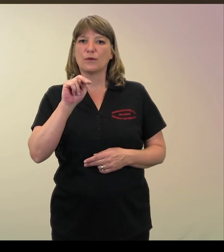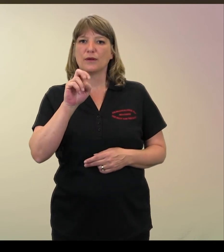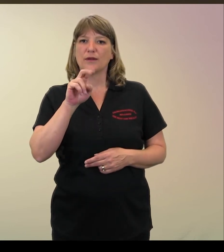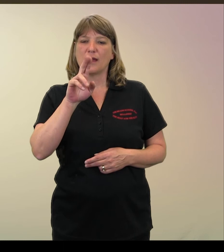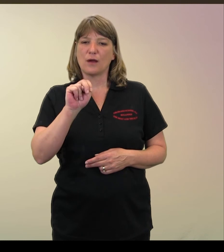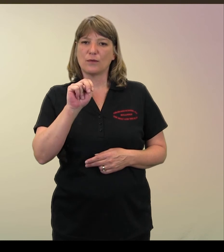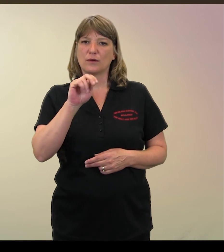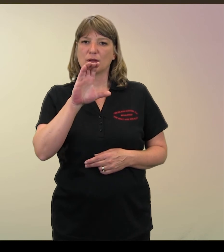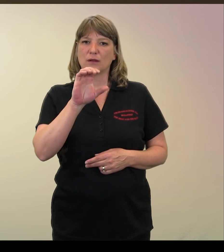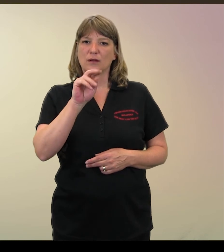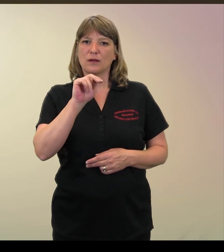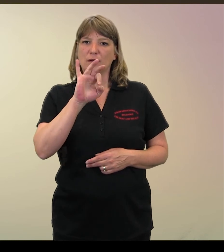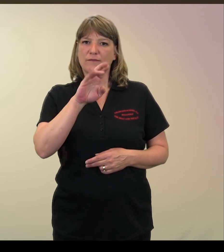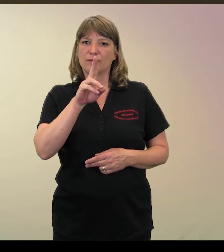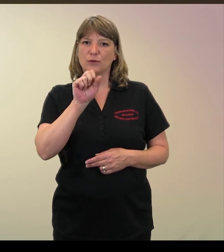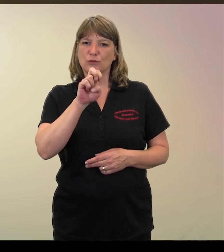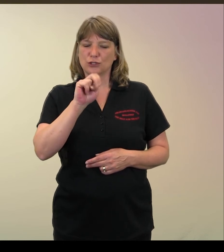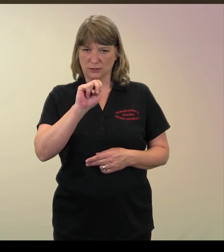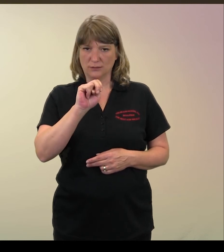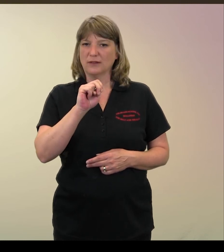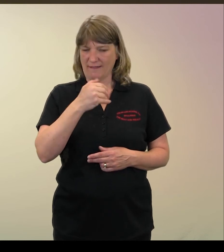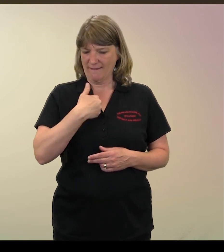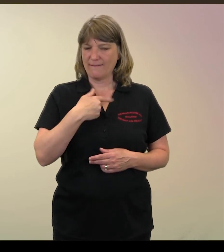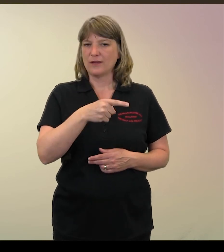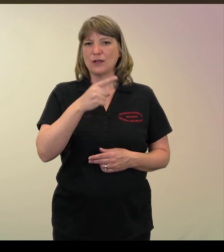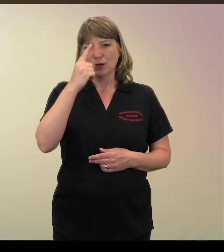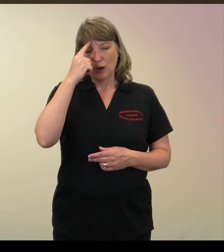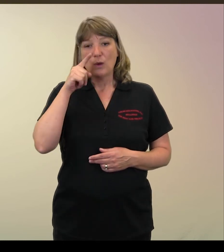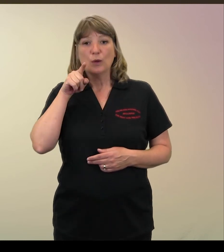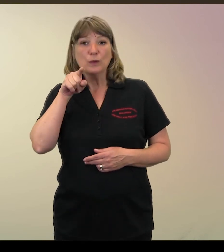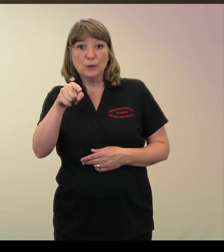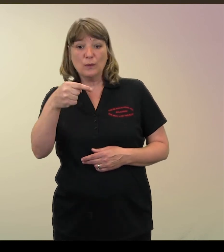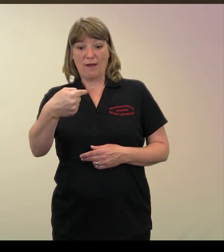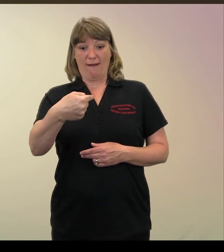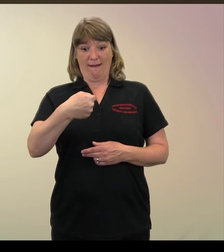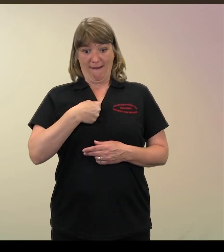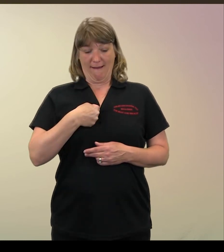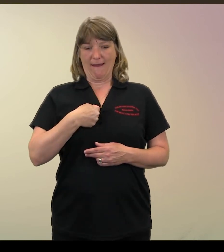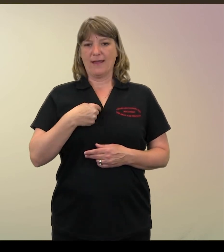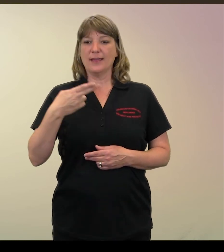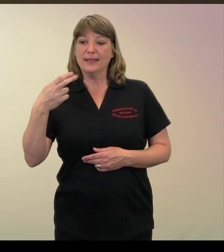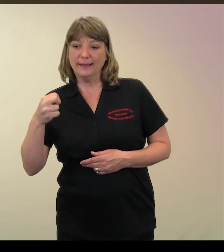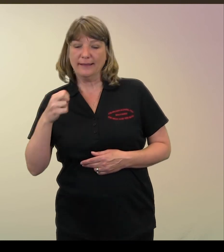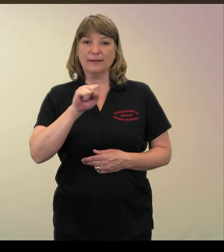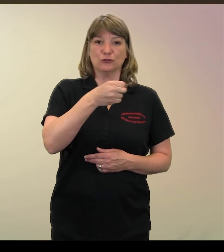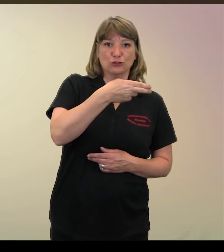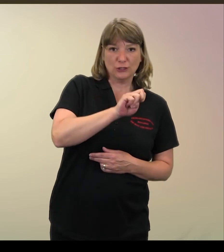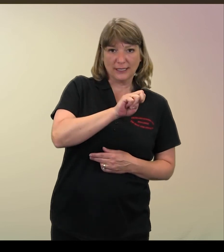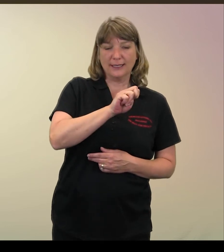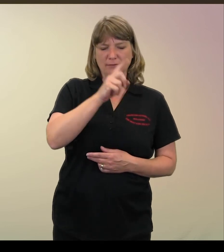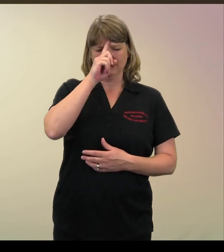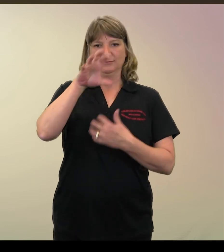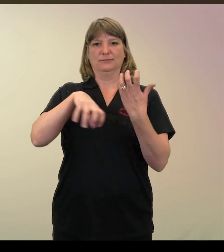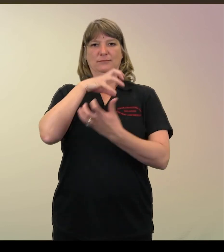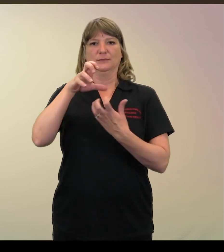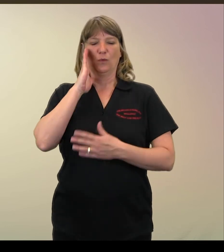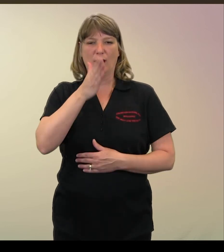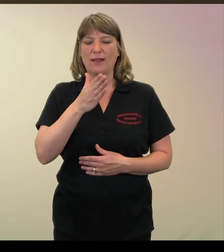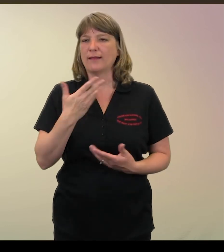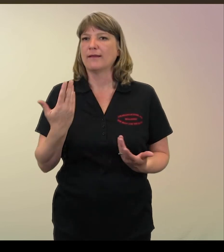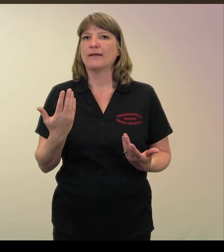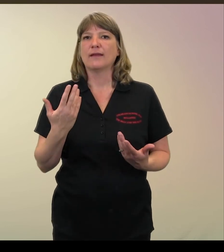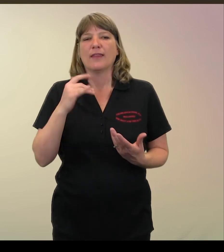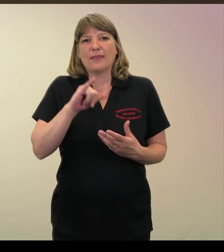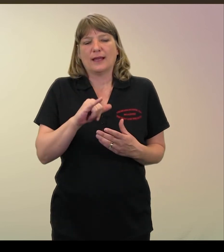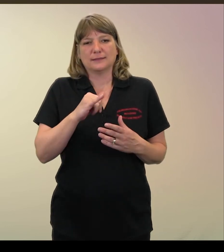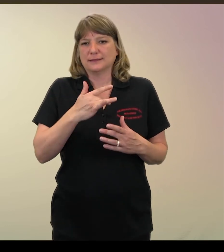confusion, where they specifically confuse the pronouns you and I. So confusing he and she and things